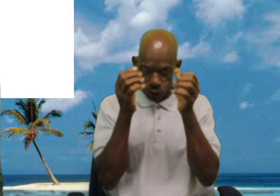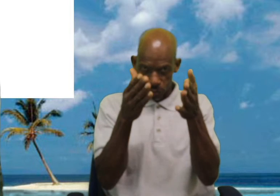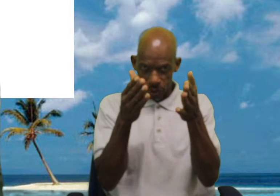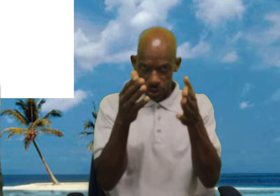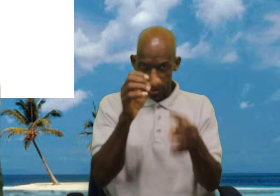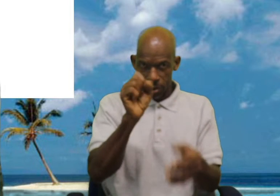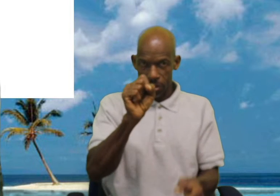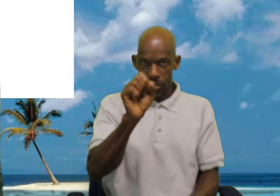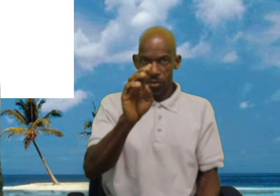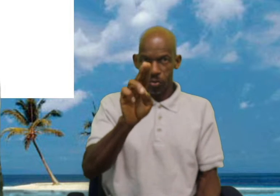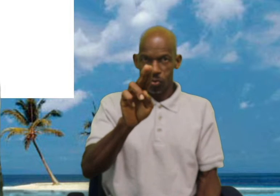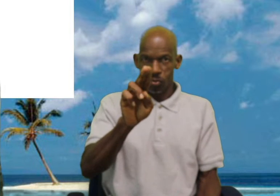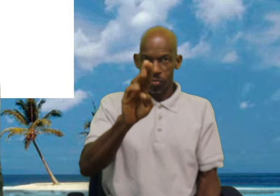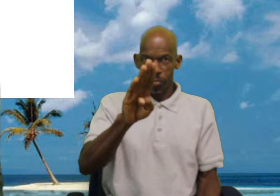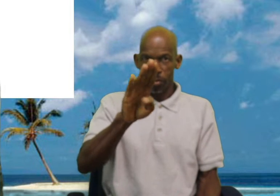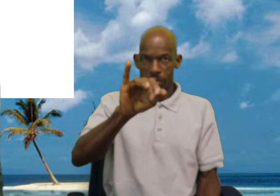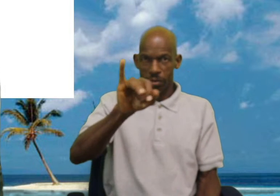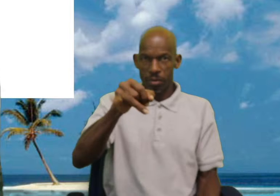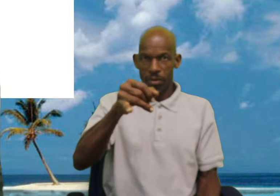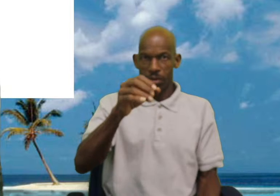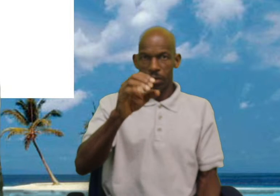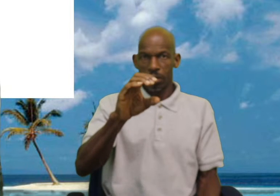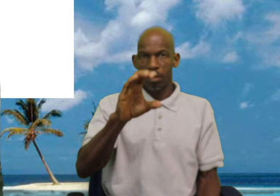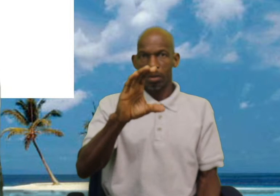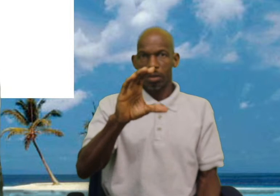the girl